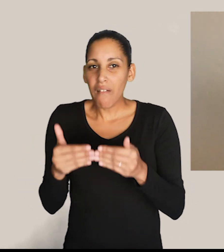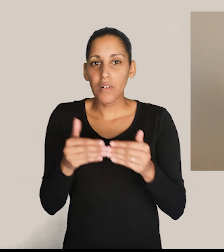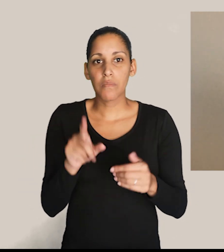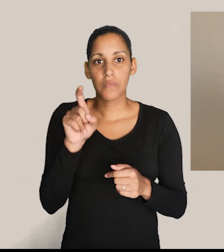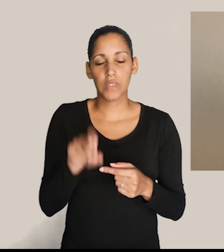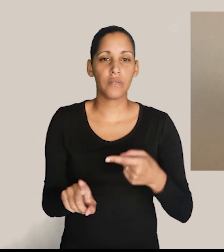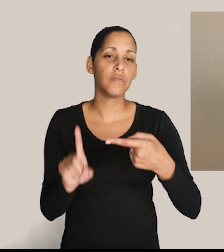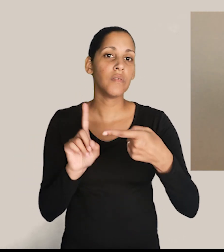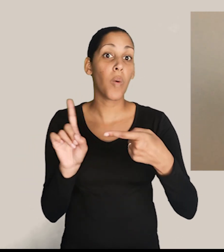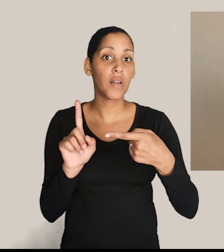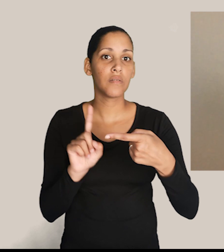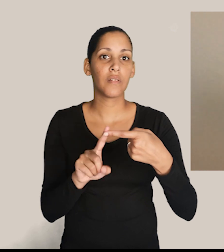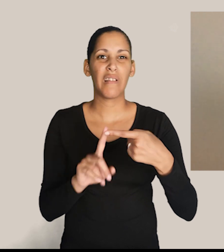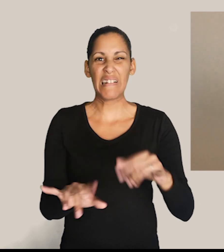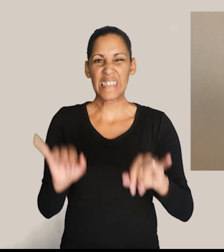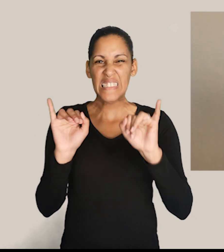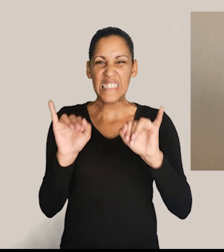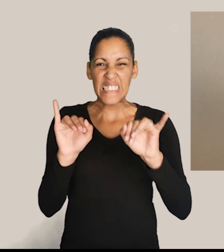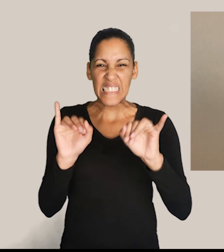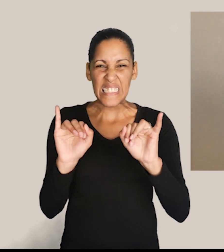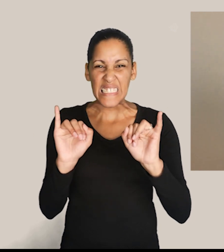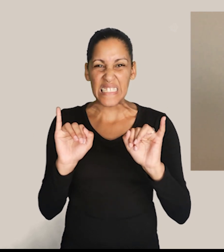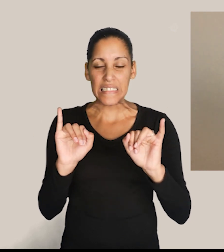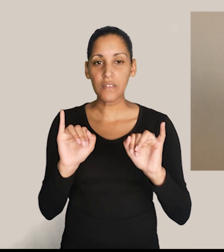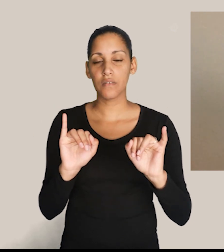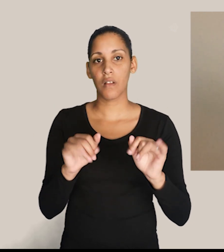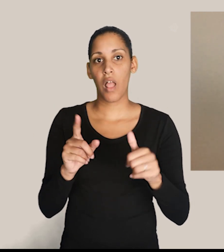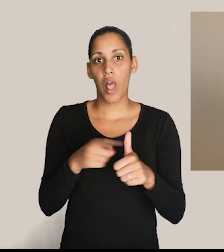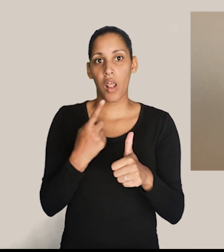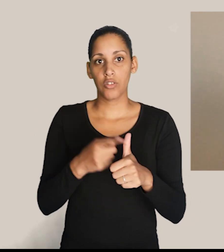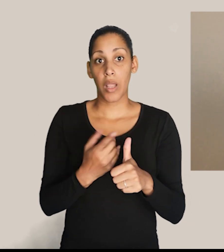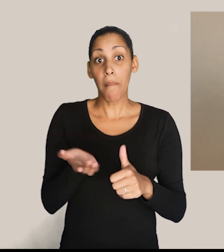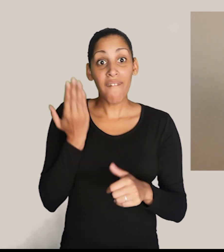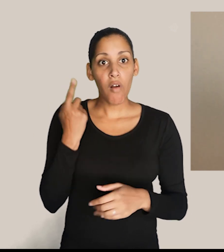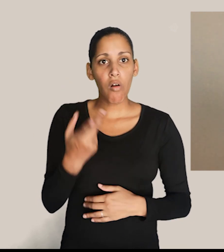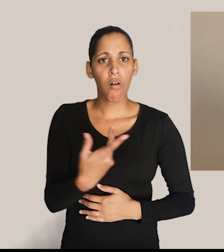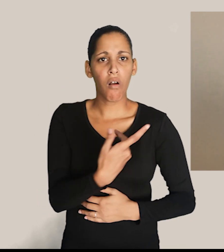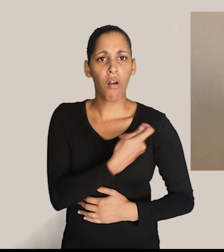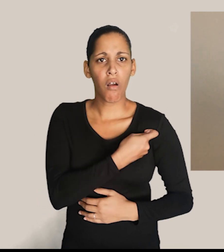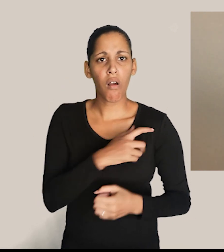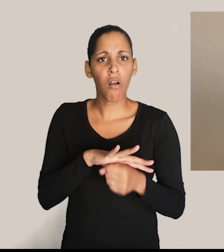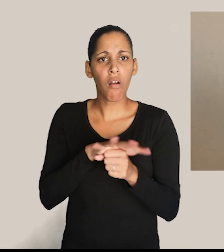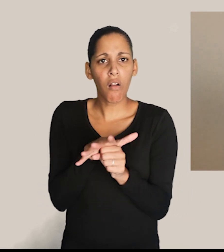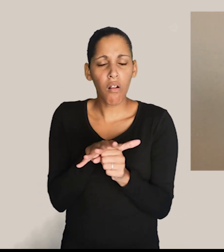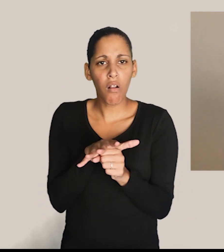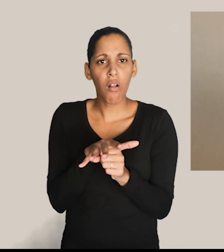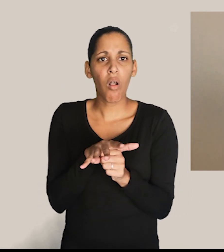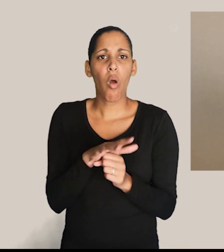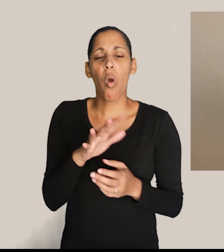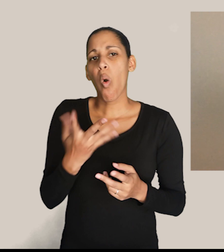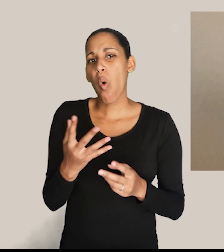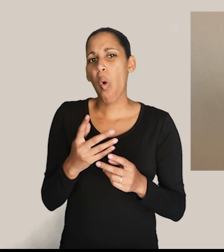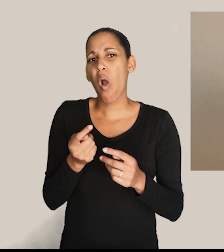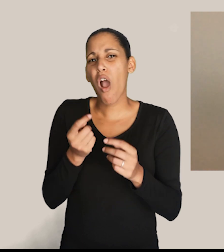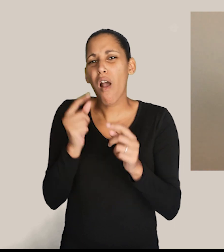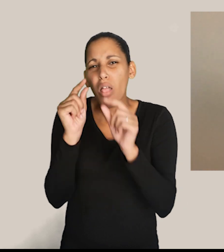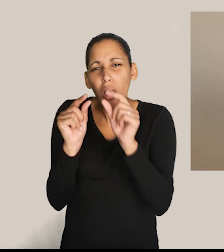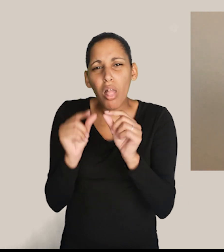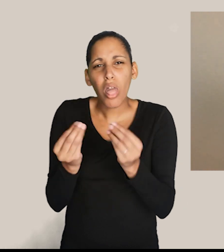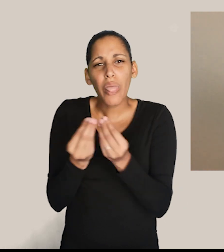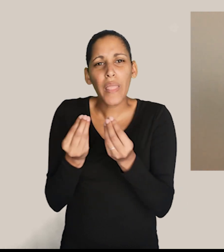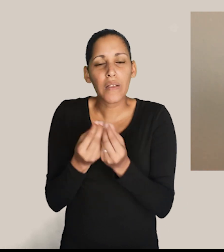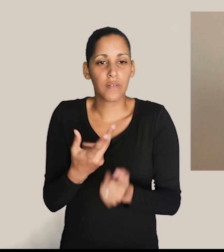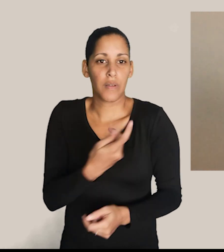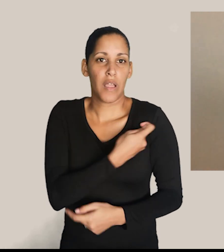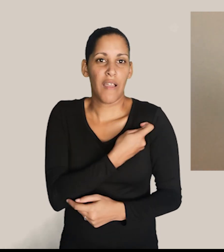number one, any severe allergic reaction to a previous COVID vaccine dose or component of a COVID vaccine,